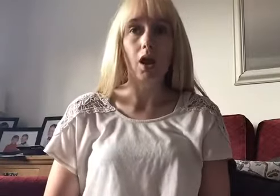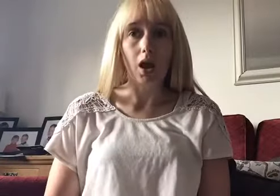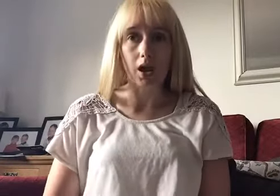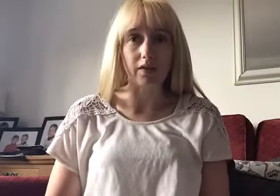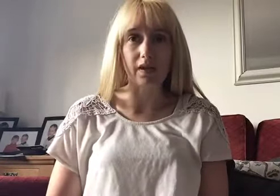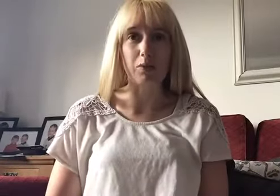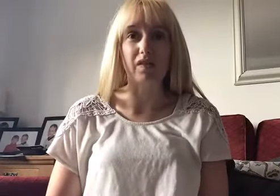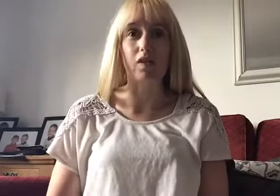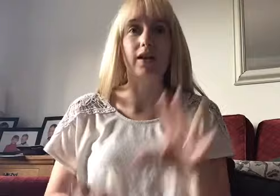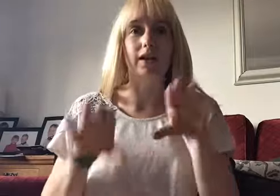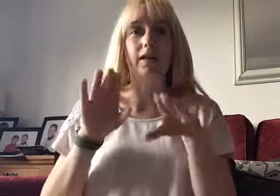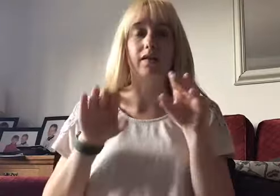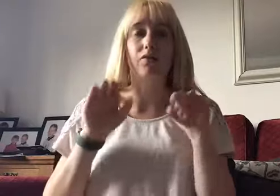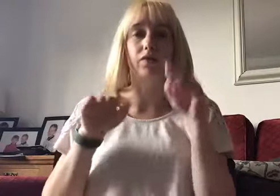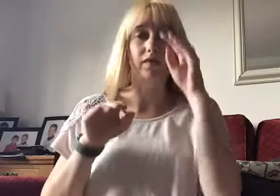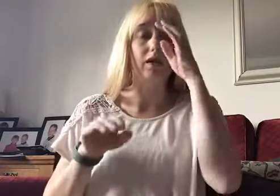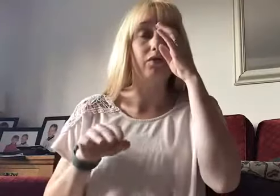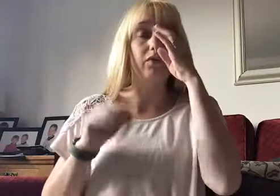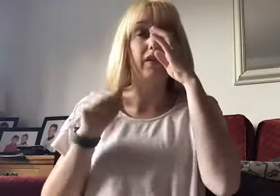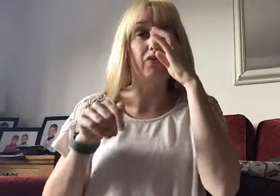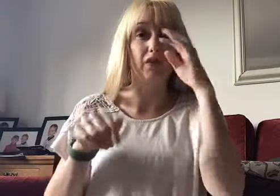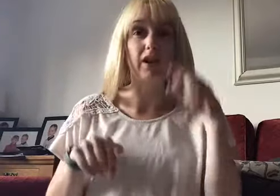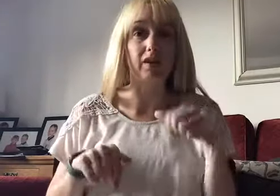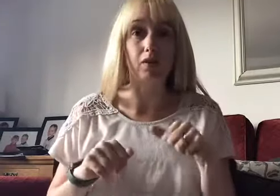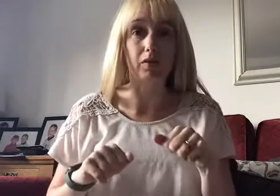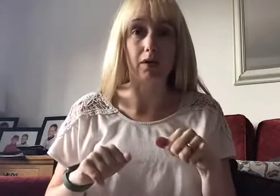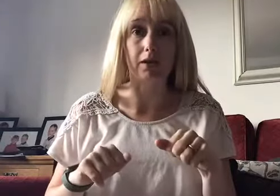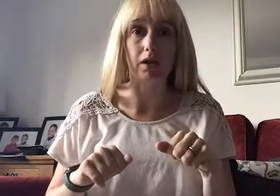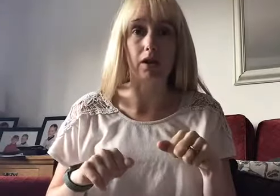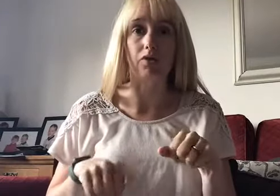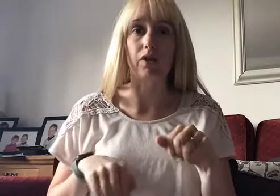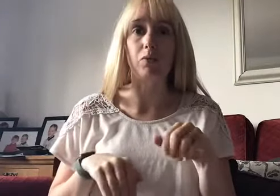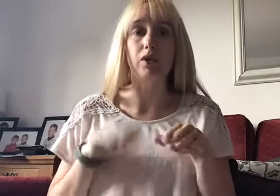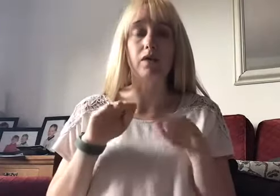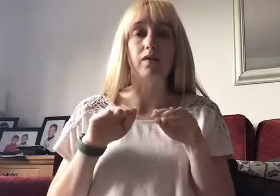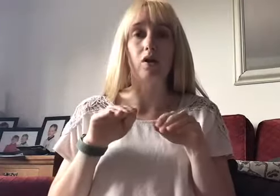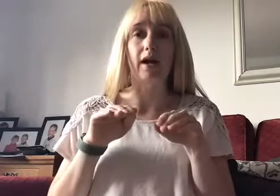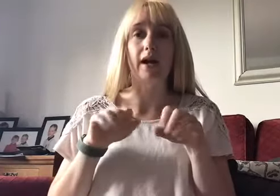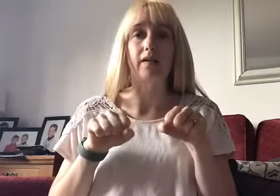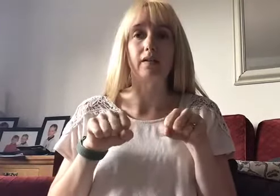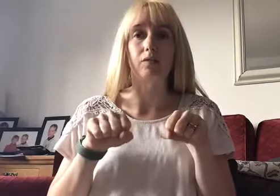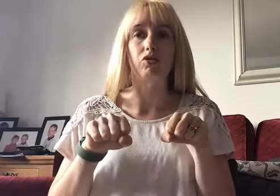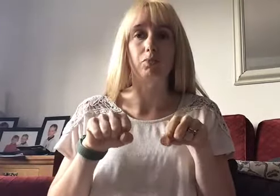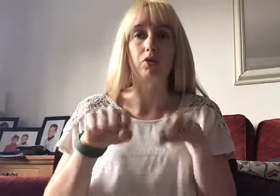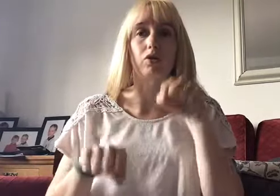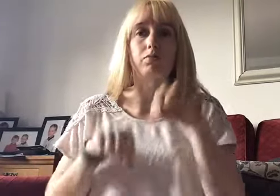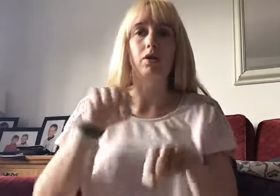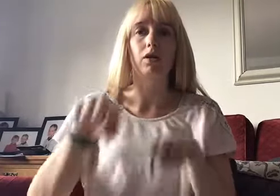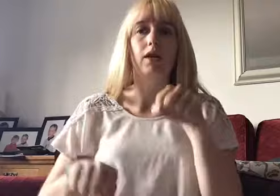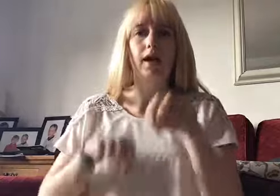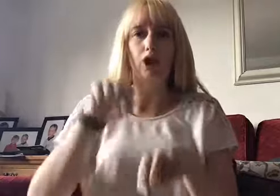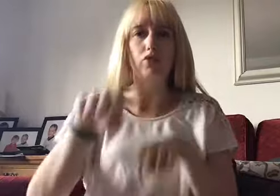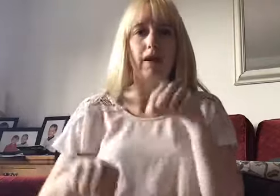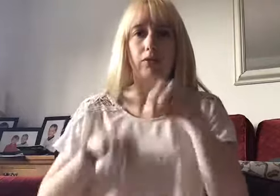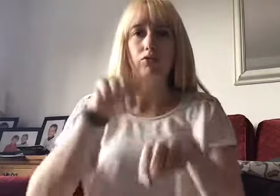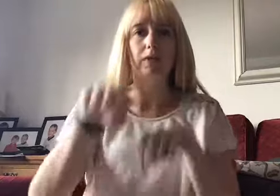The same with cycling, except for instead of obviously your feet, because no one's going to be looking at your feet, we use our hands. So just put them and go round, a bit like